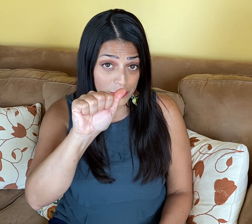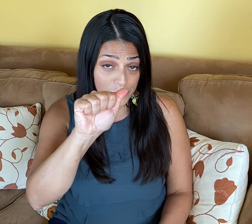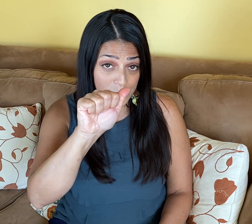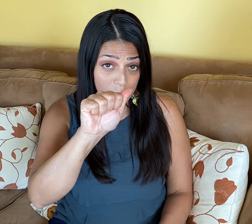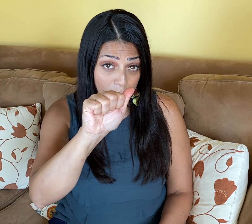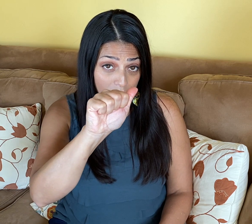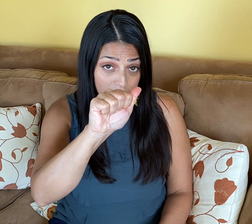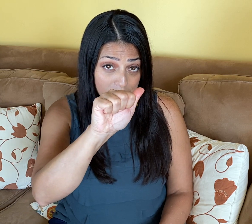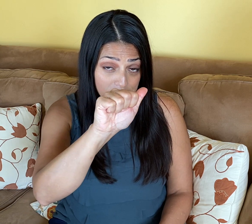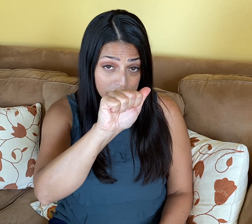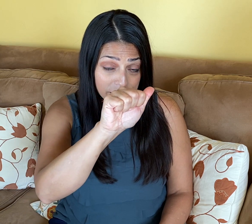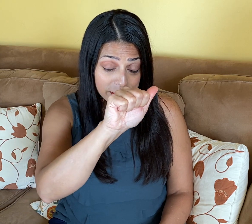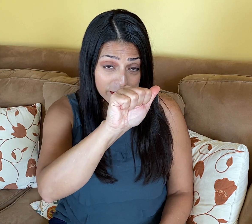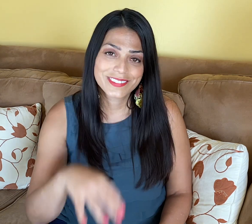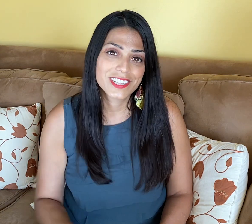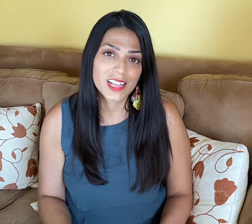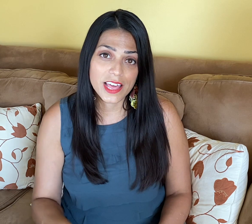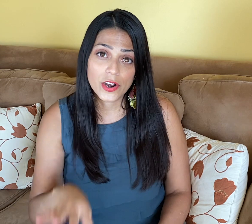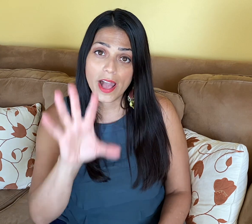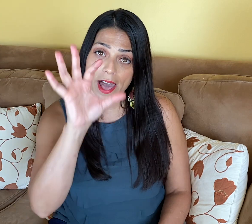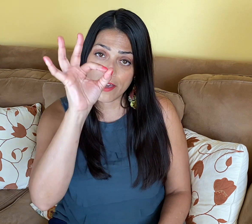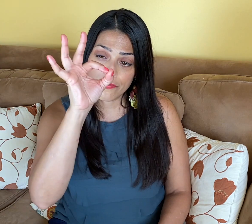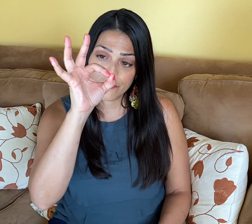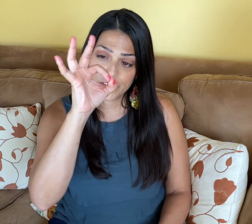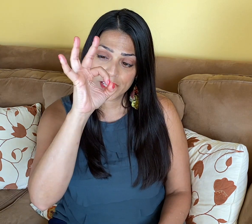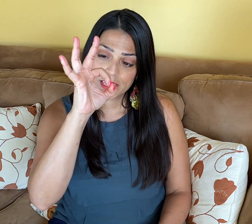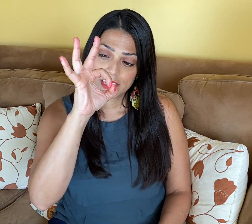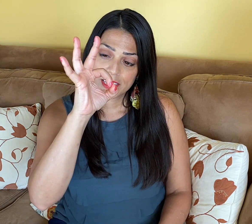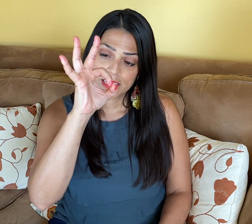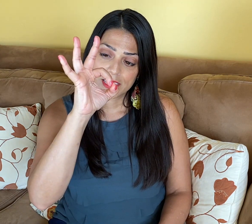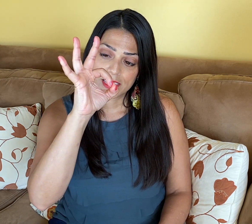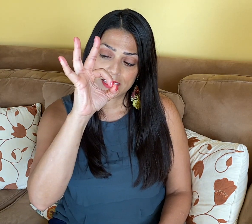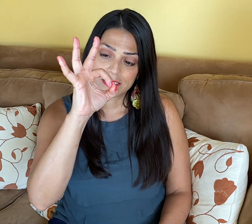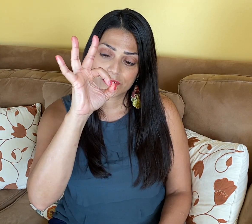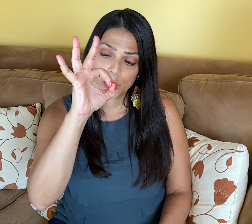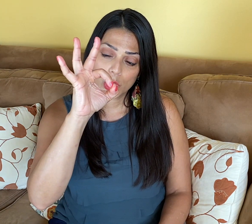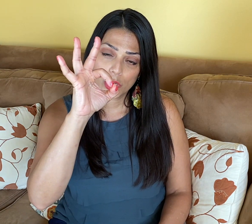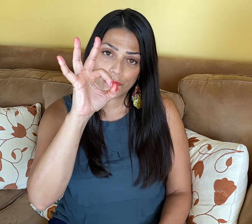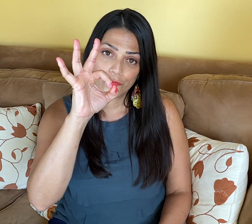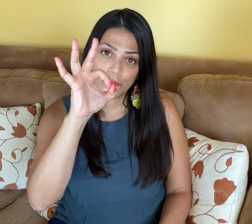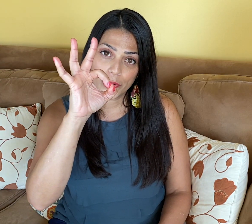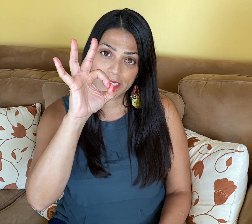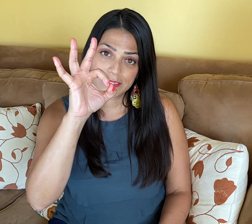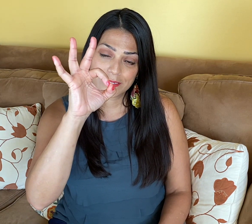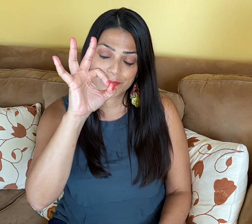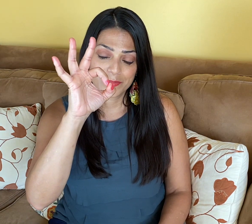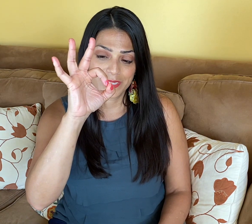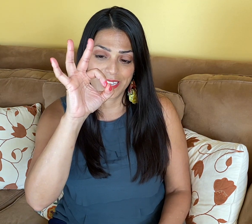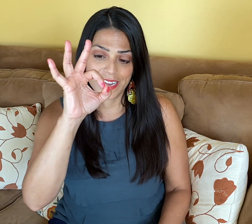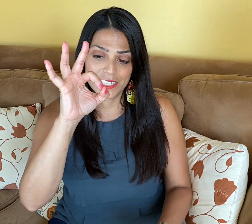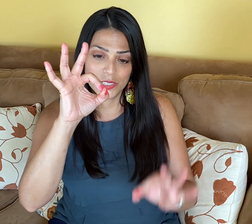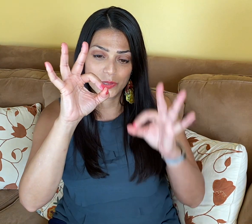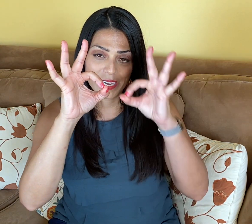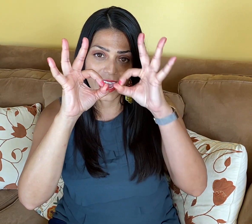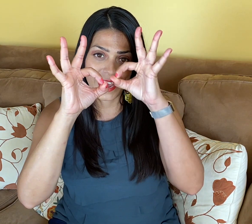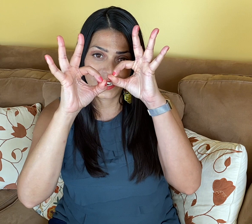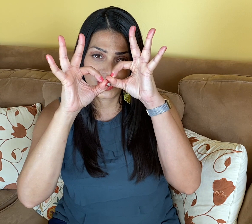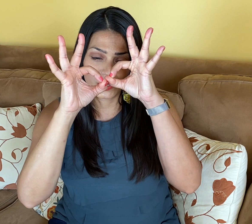for a walk. The letter F is for focus, and you can